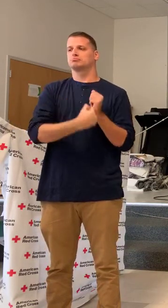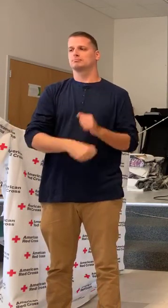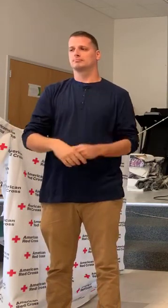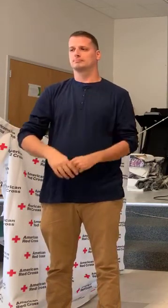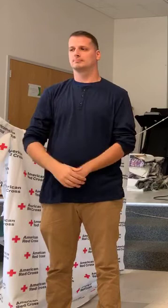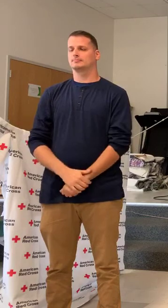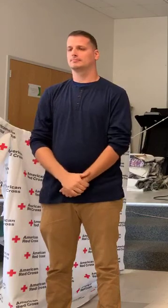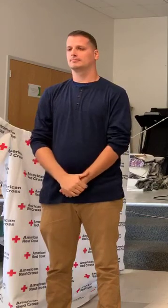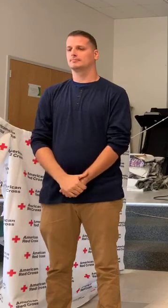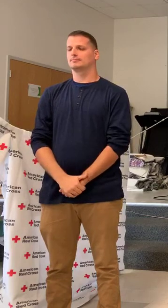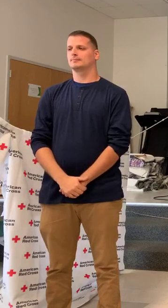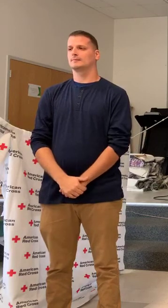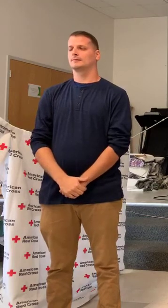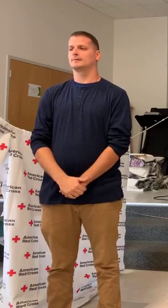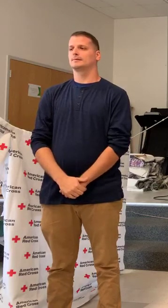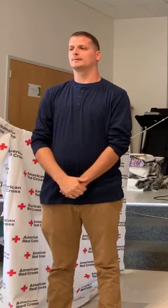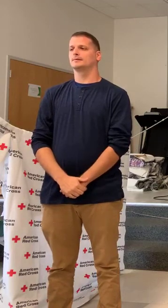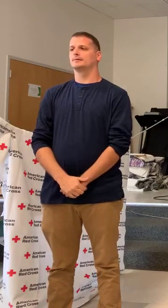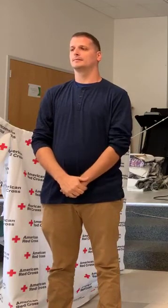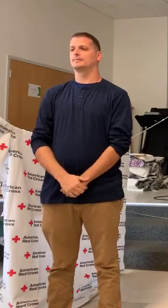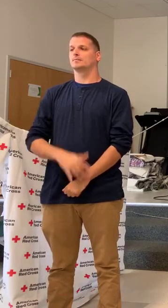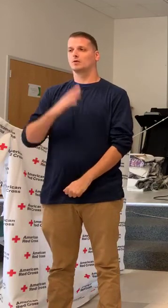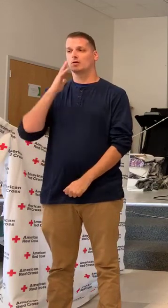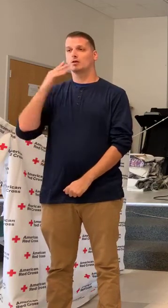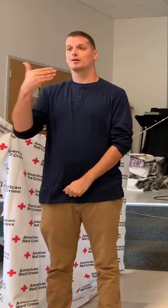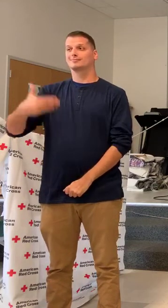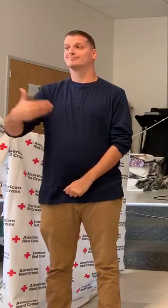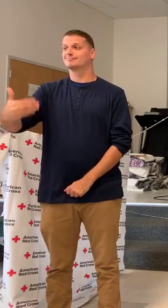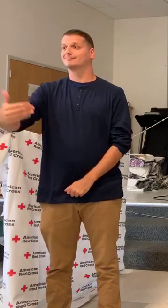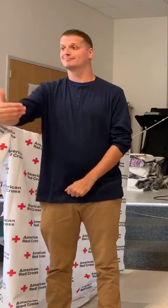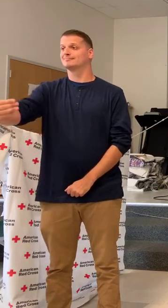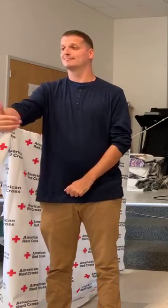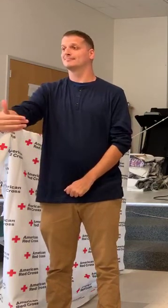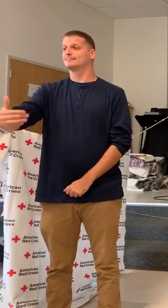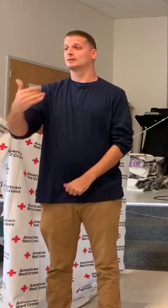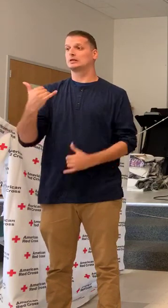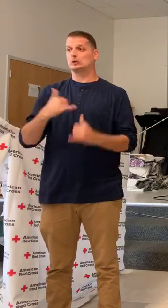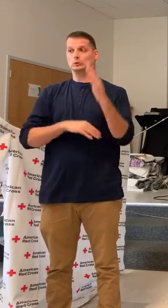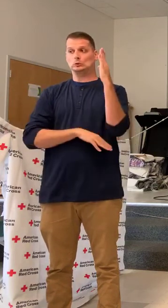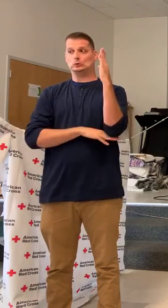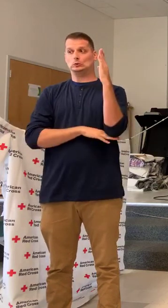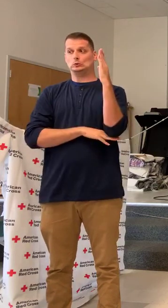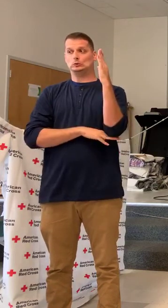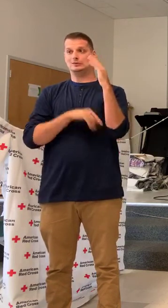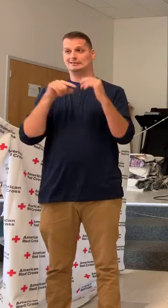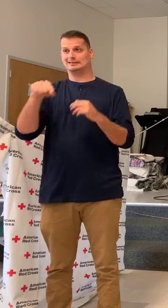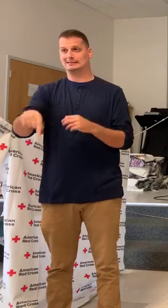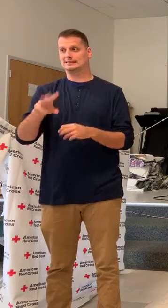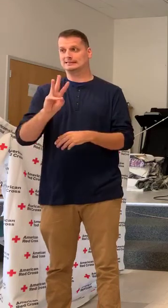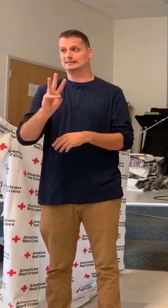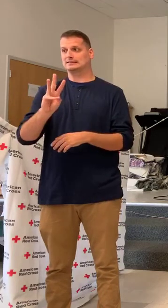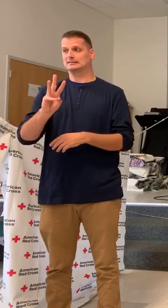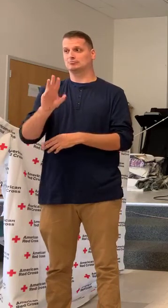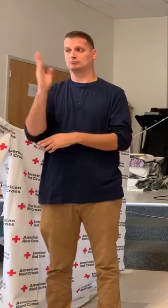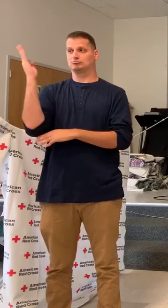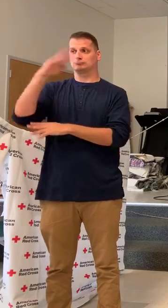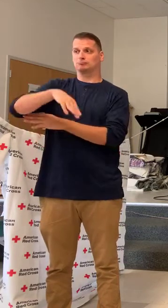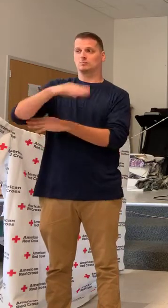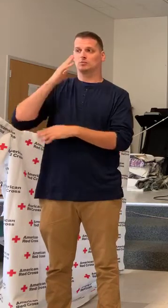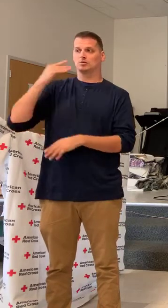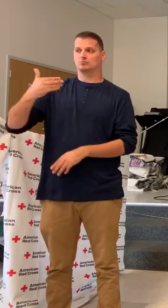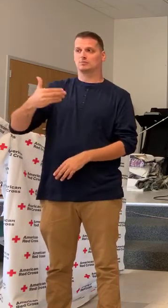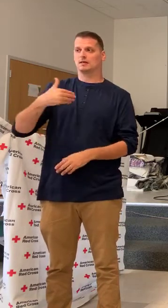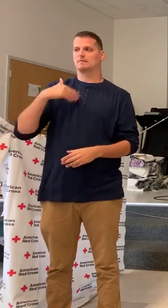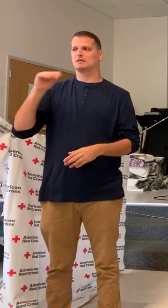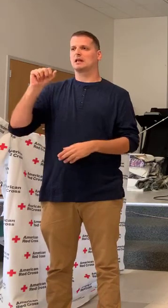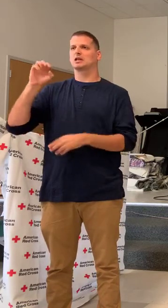that. Moving forward today from noon till 6, there will be some caseworkers here from the Red Cross, and they will